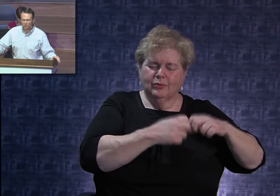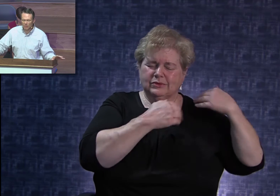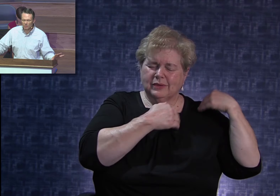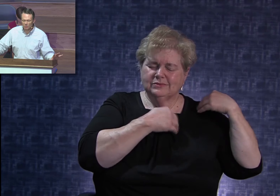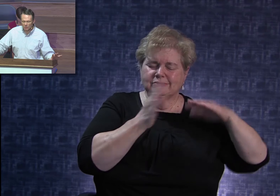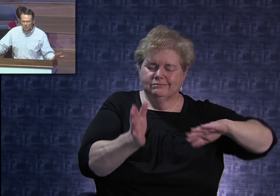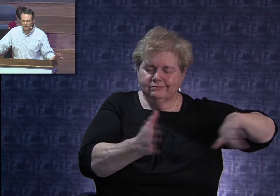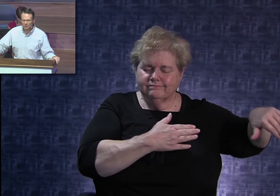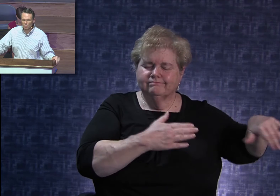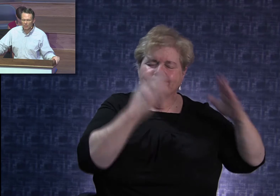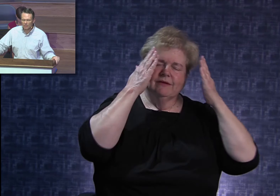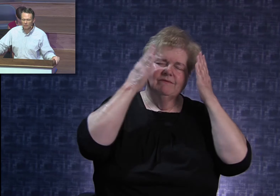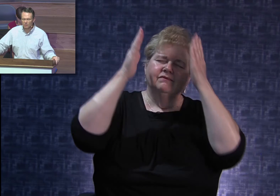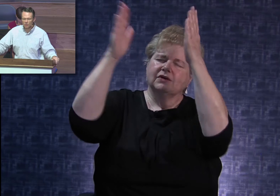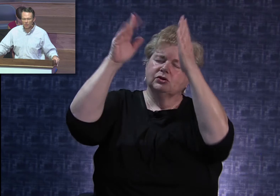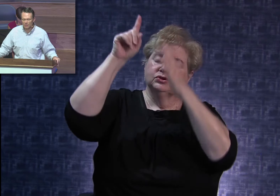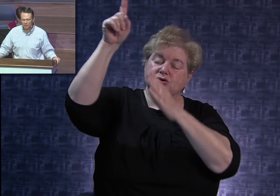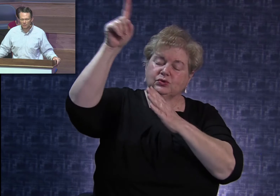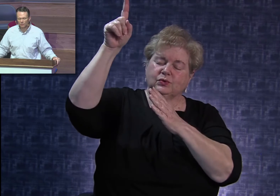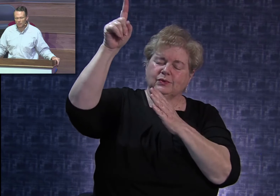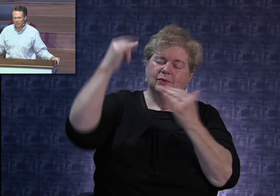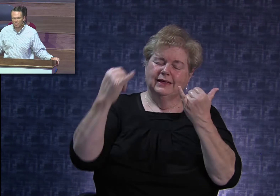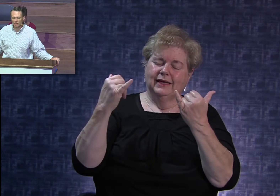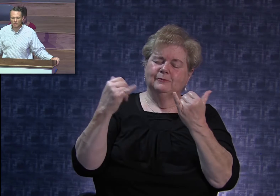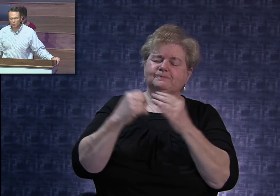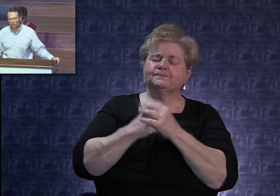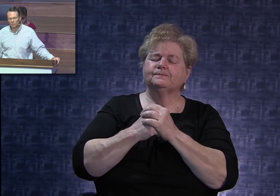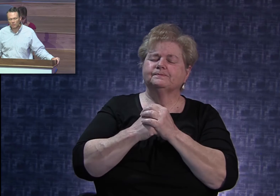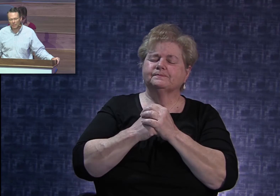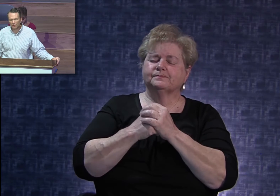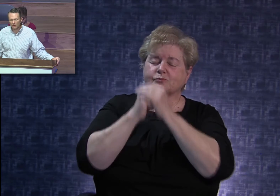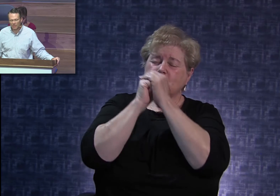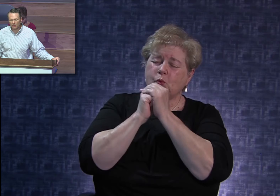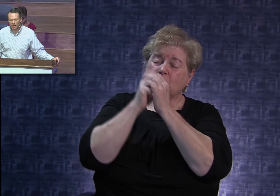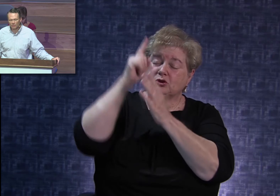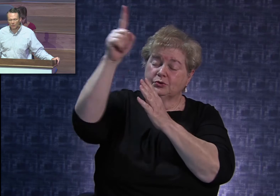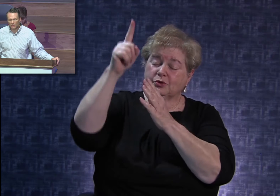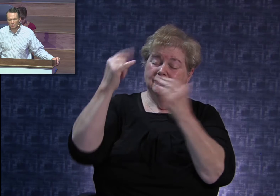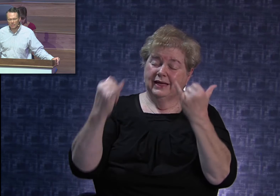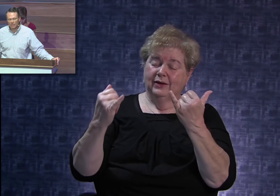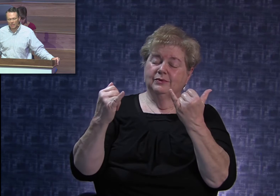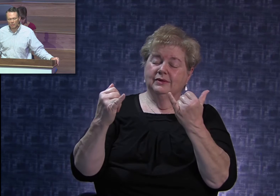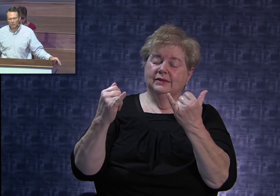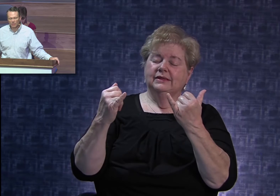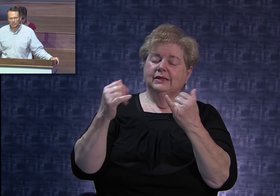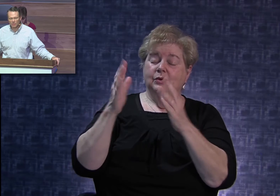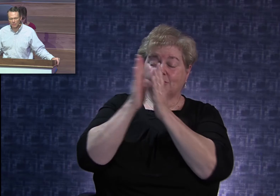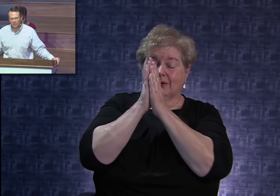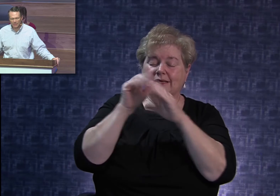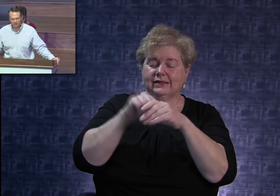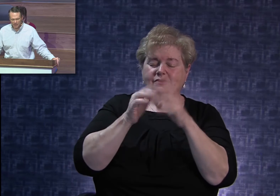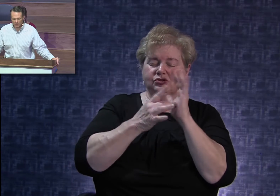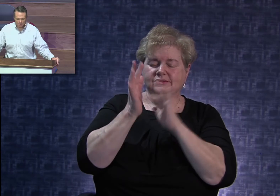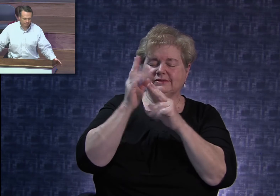later. Lord, help us to put those things away and just turn our attention fully upon you and worship you together as the body of Christ. And we pray this in